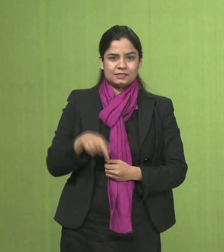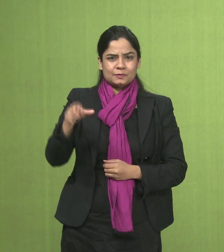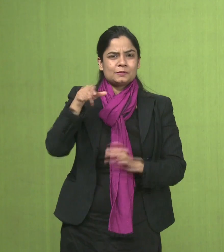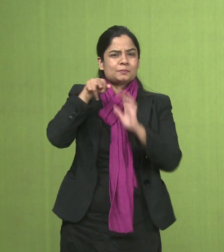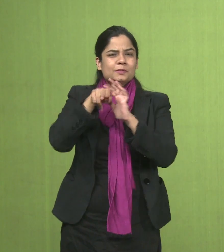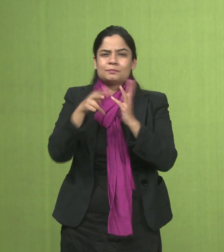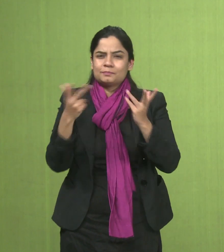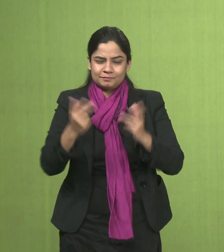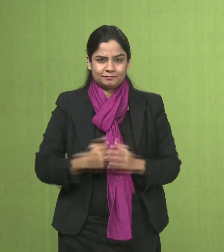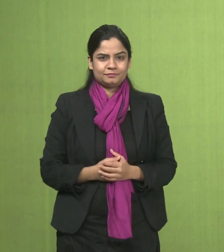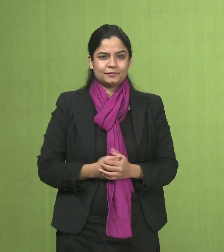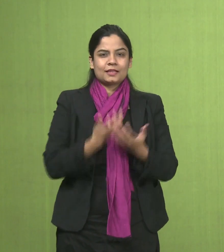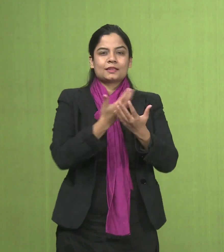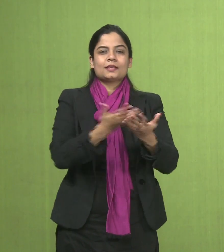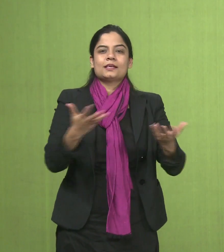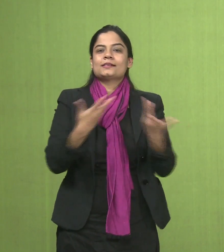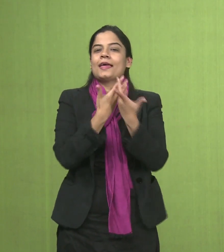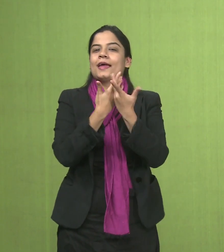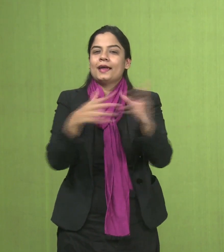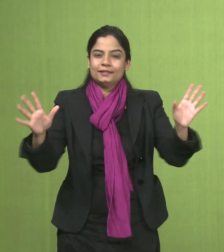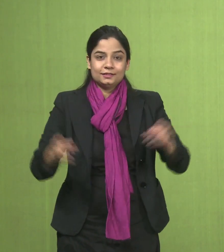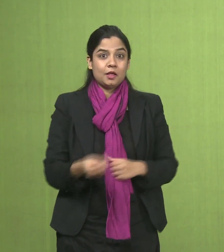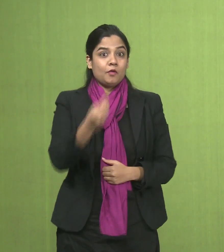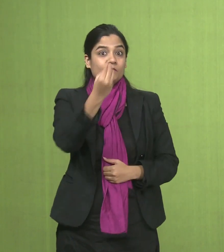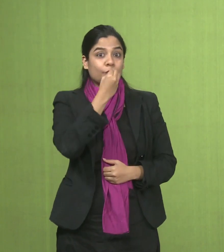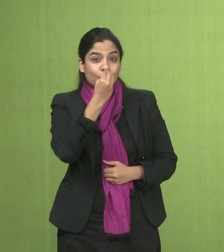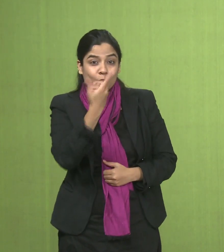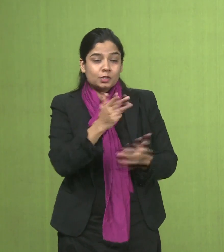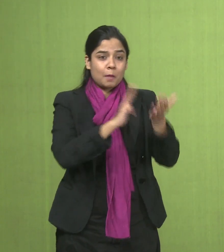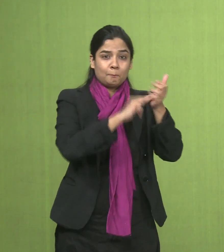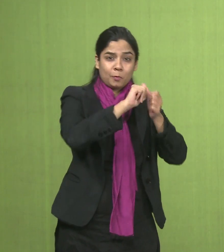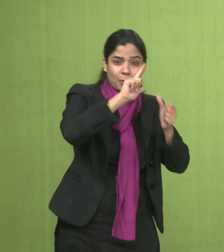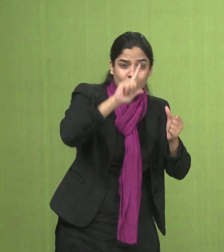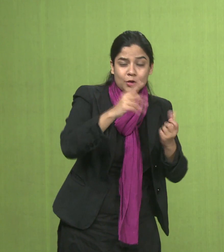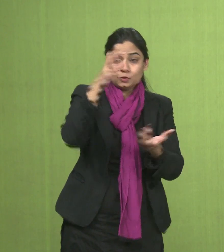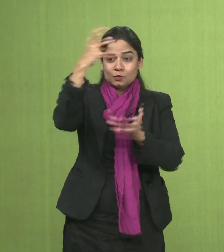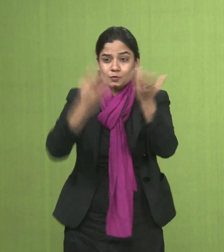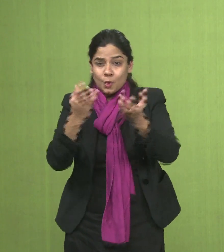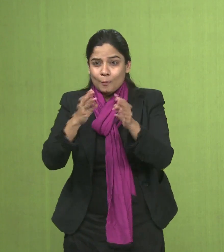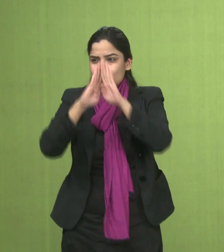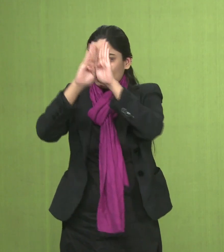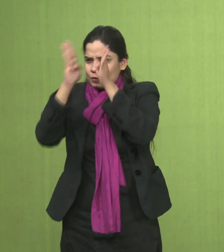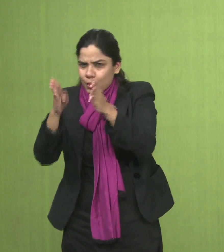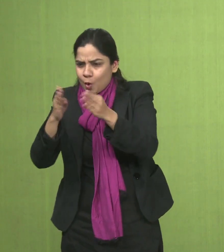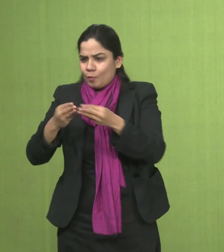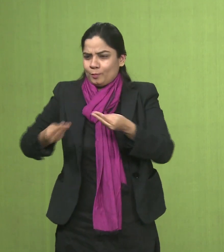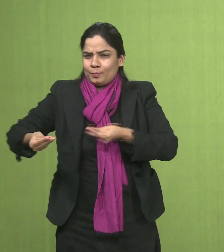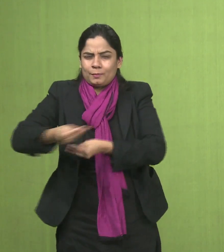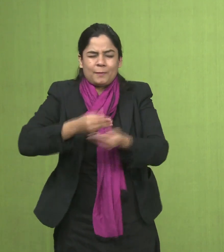Who is a consumer? Definition of a consumer. Consumers are people who go and buy goods and